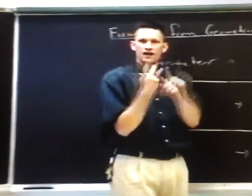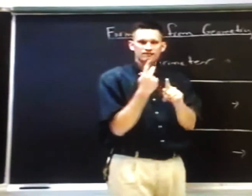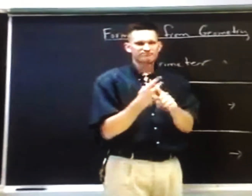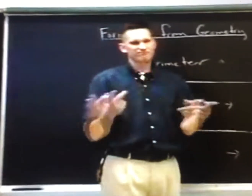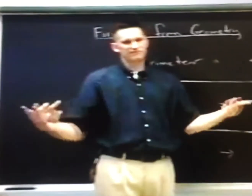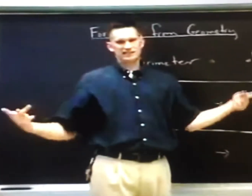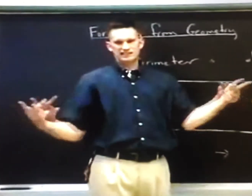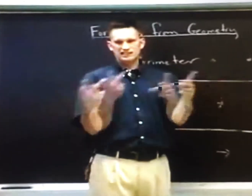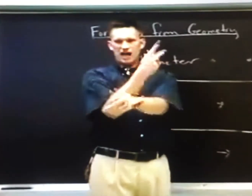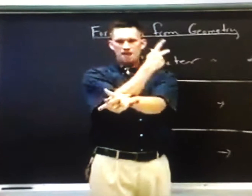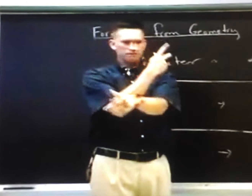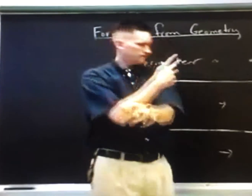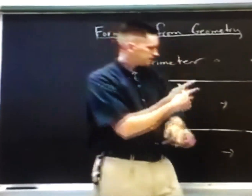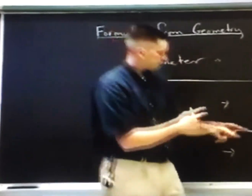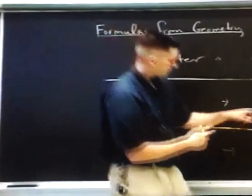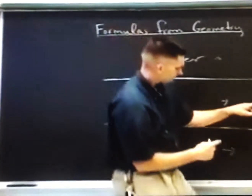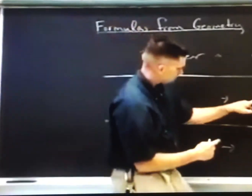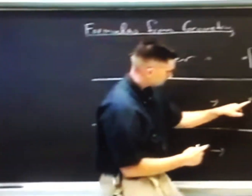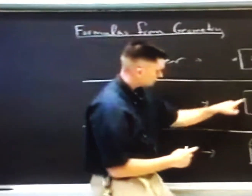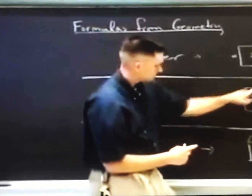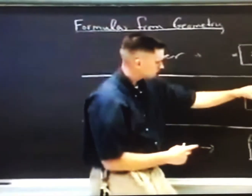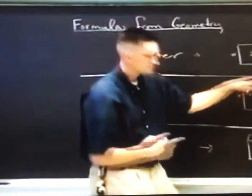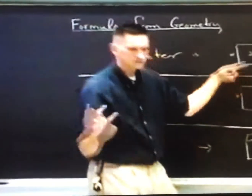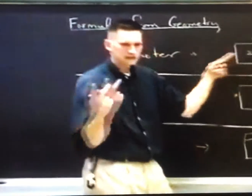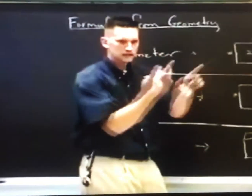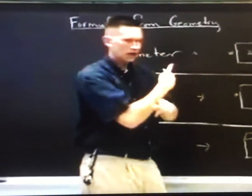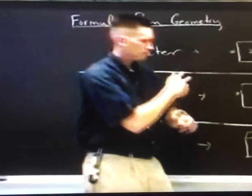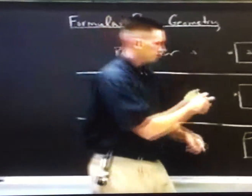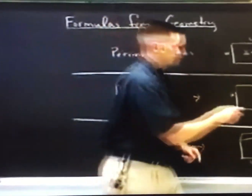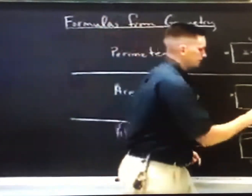Area is the middle. How we figure it out? We multiply.